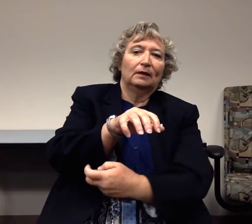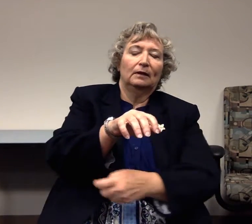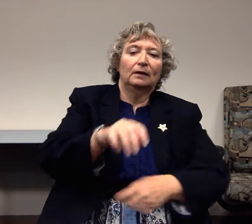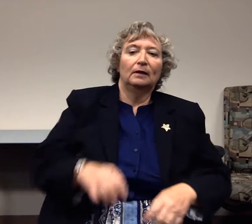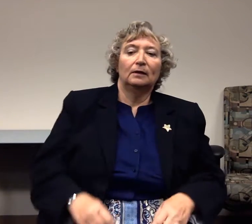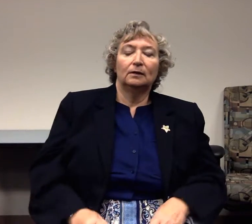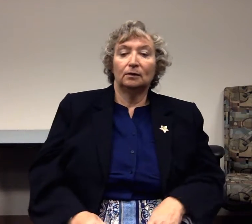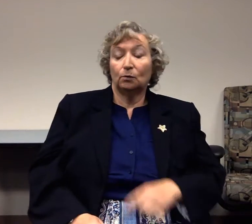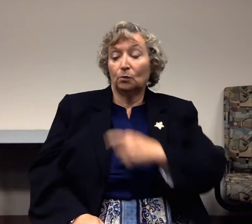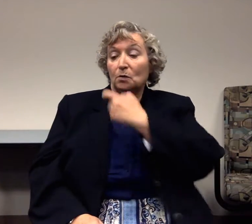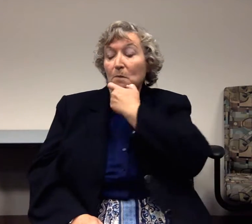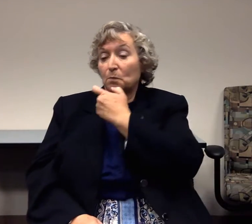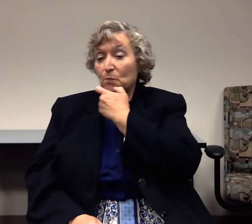cannons pointed down at the city.